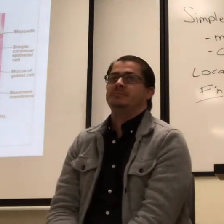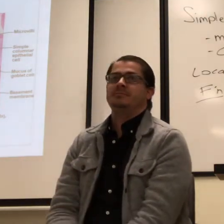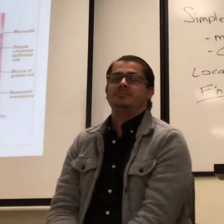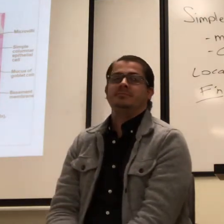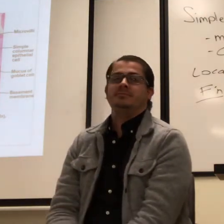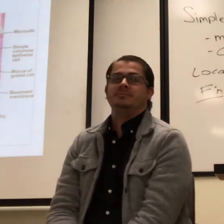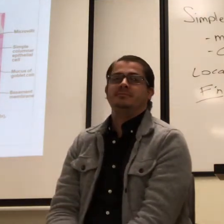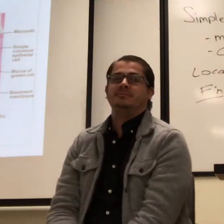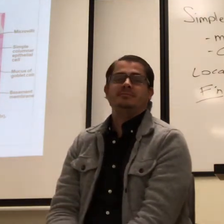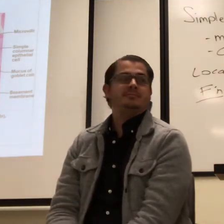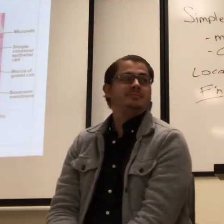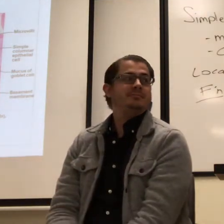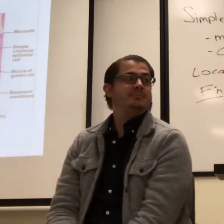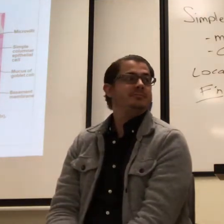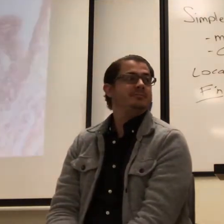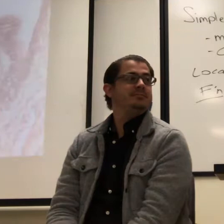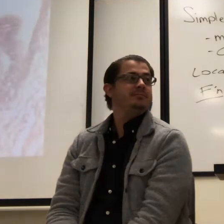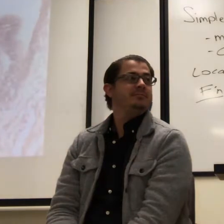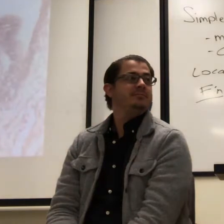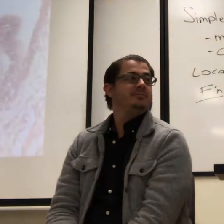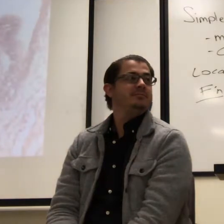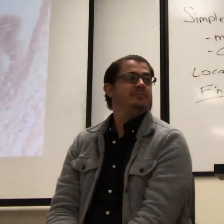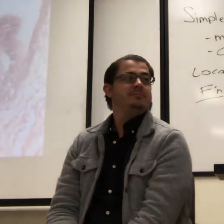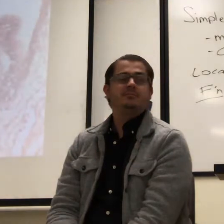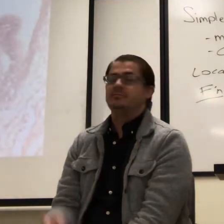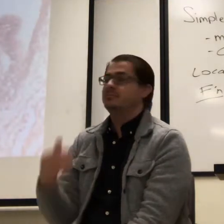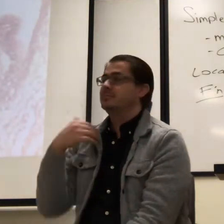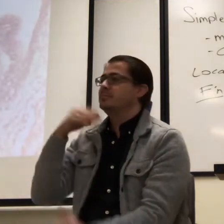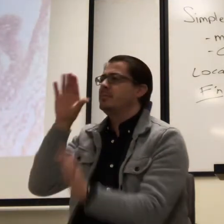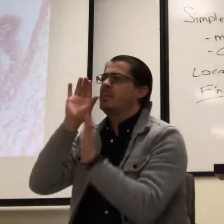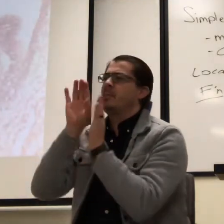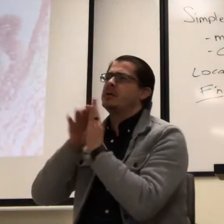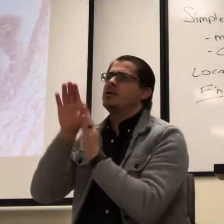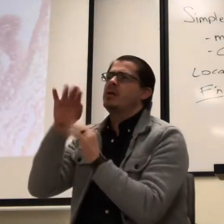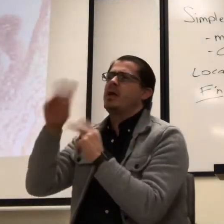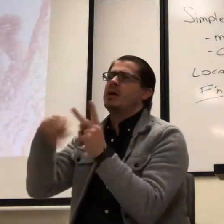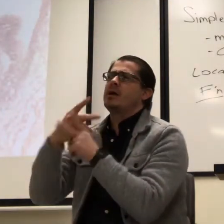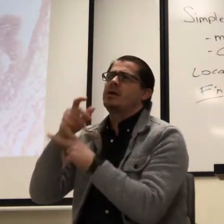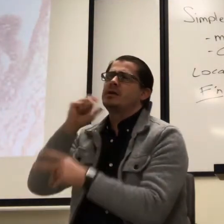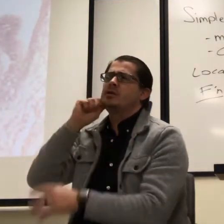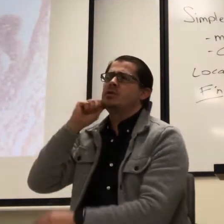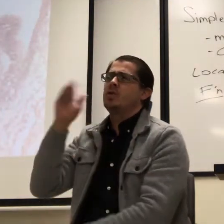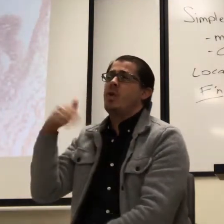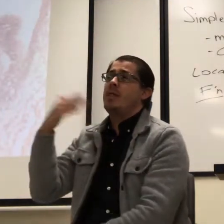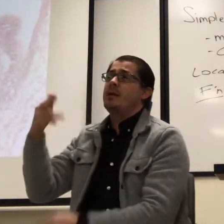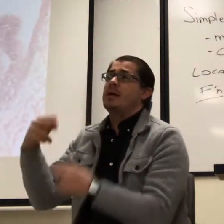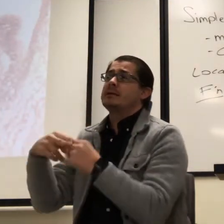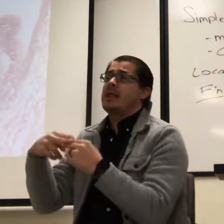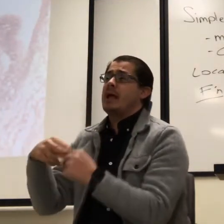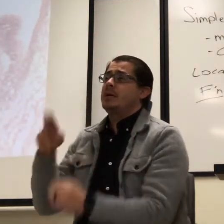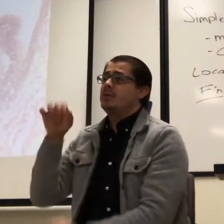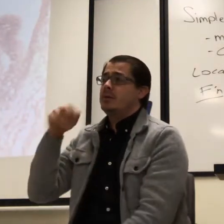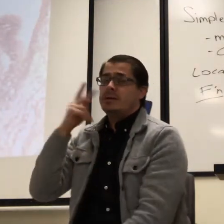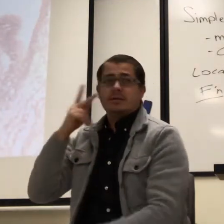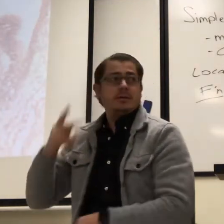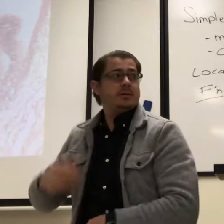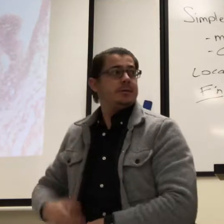I have a picture of this tissue on the next slide, and what you can see,